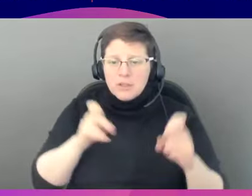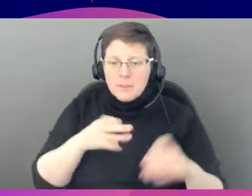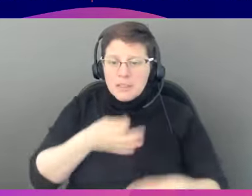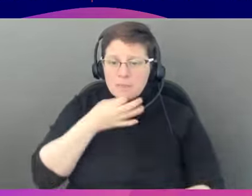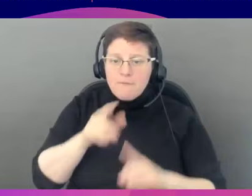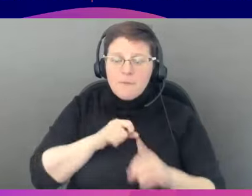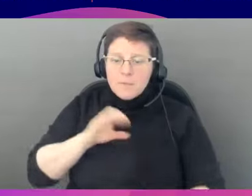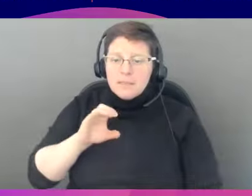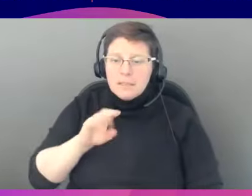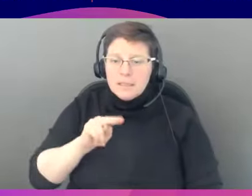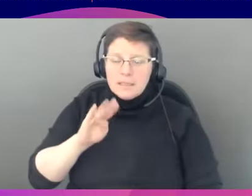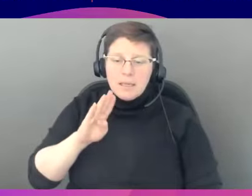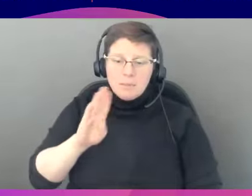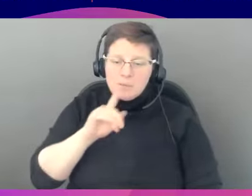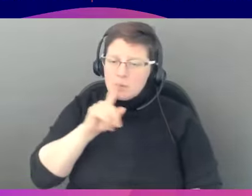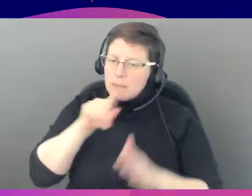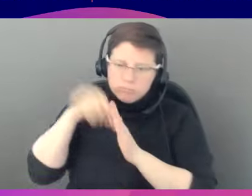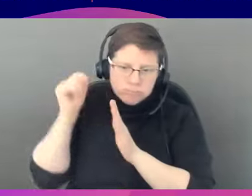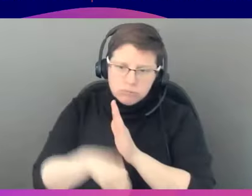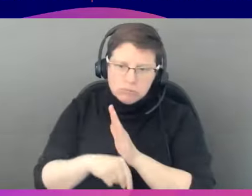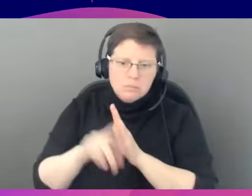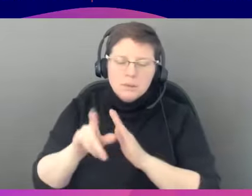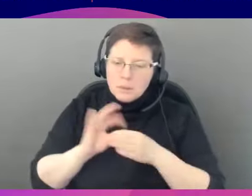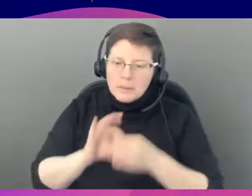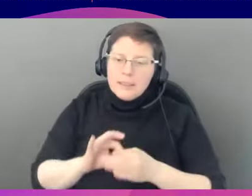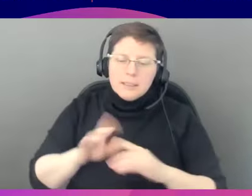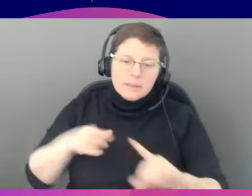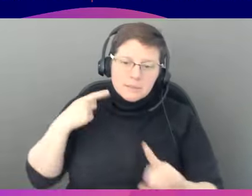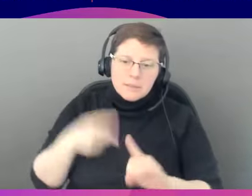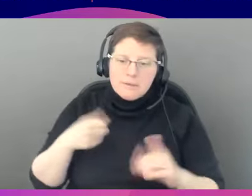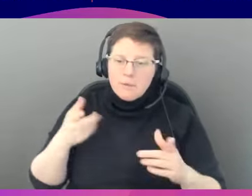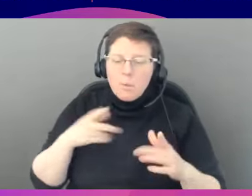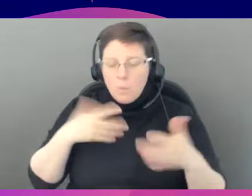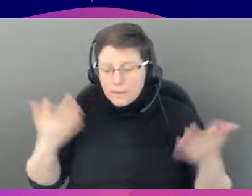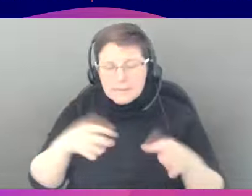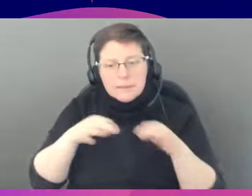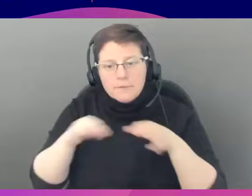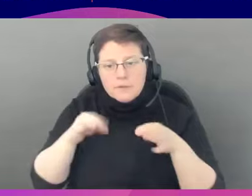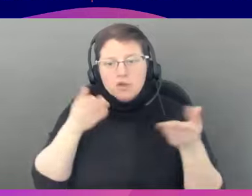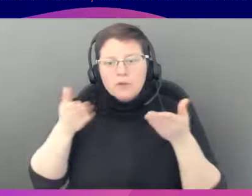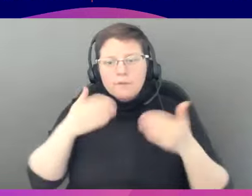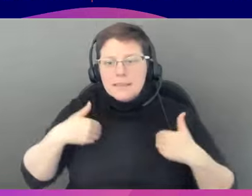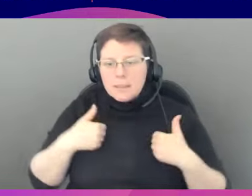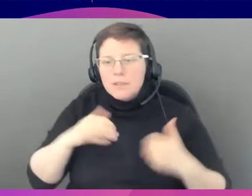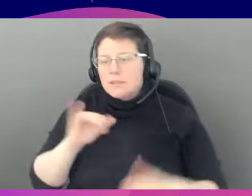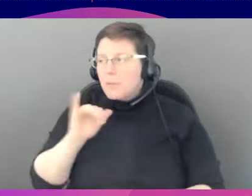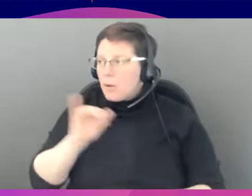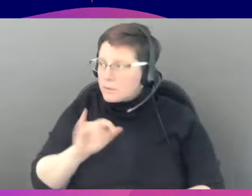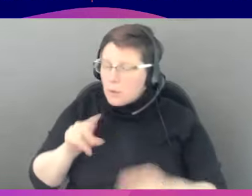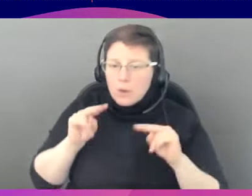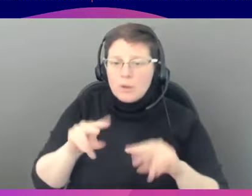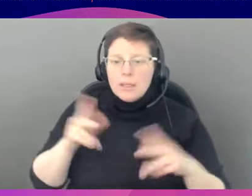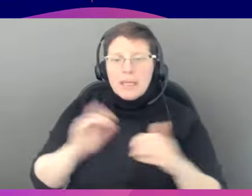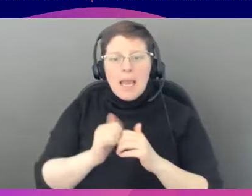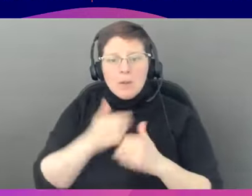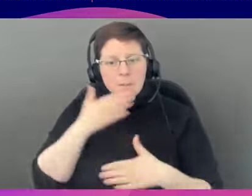CNIB. And it goes really into detail about specifically the definition of service animals, but also looking at how to